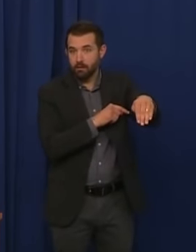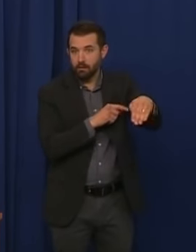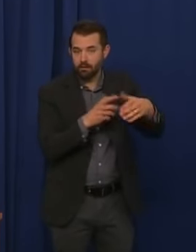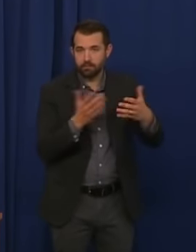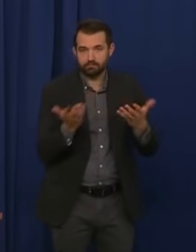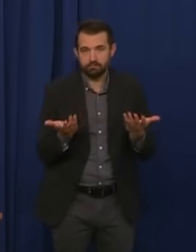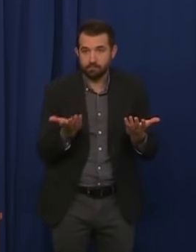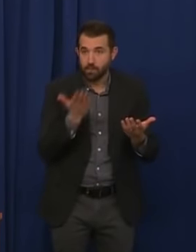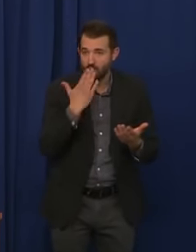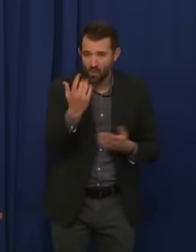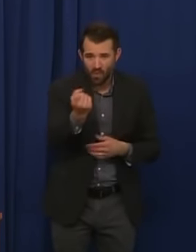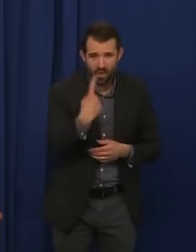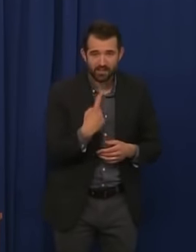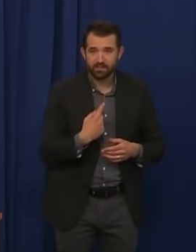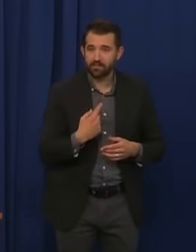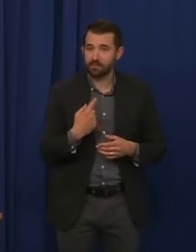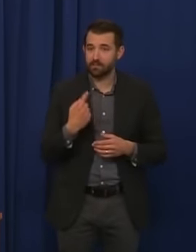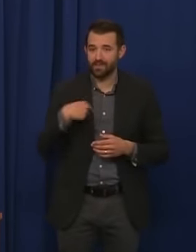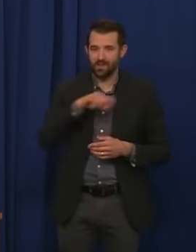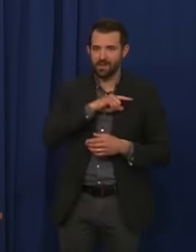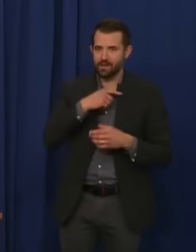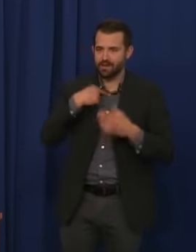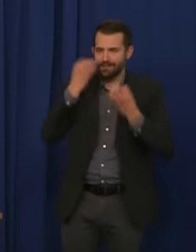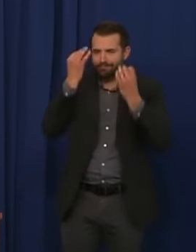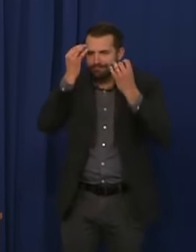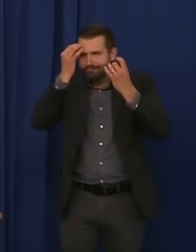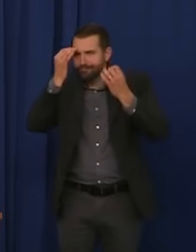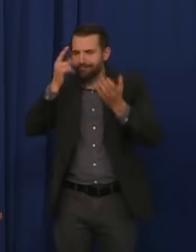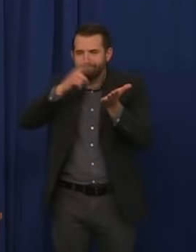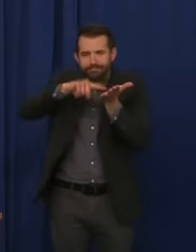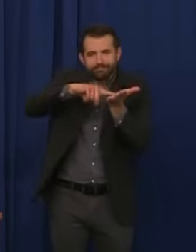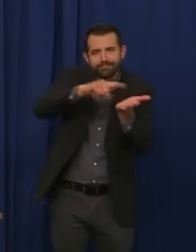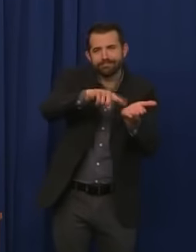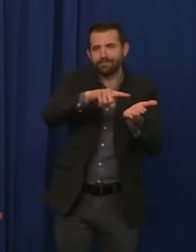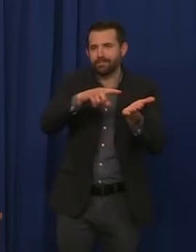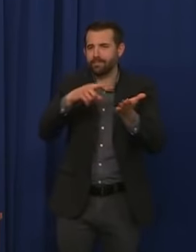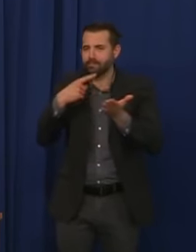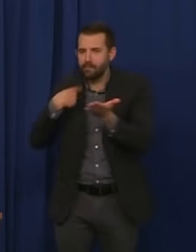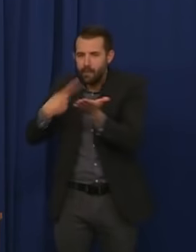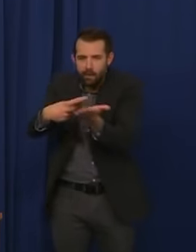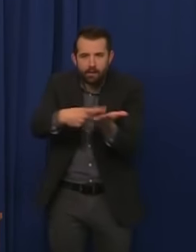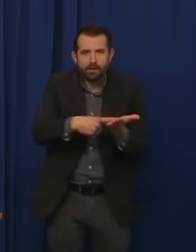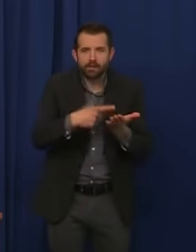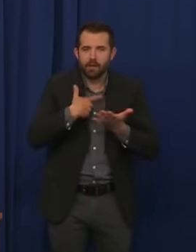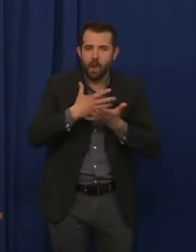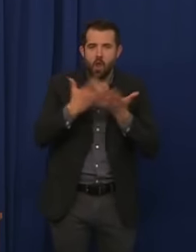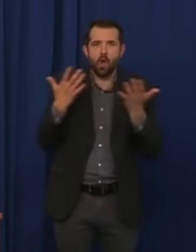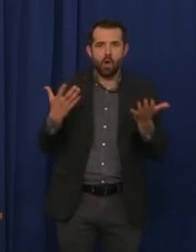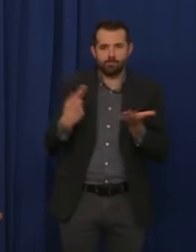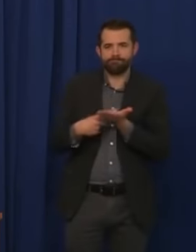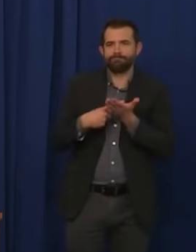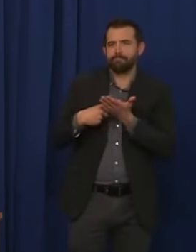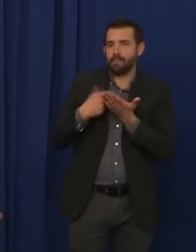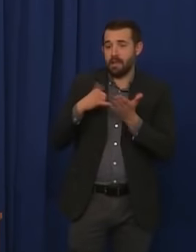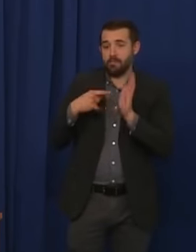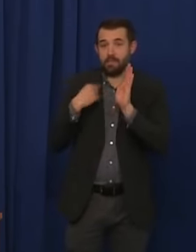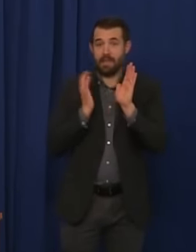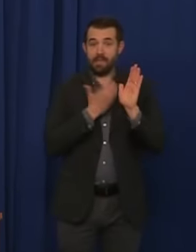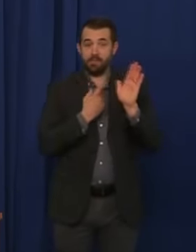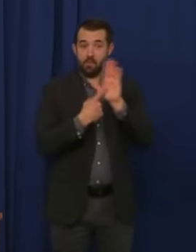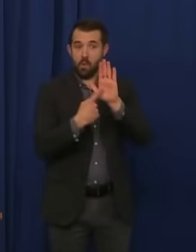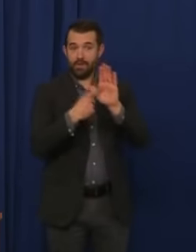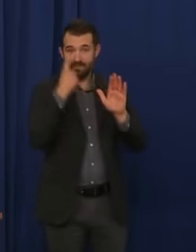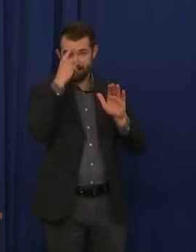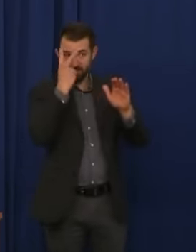one that's very much on our minds. It's something that we've been thinking about. And the models don't really predict when we might hit